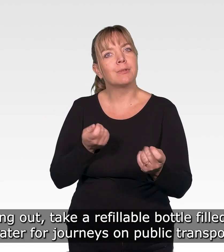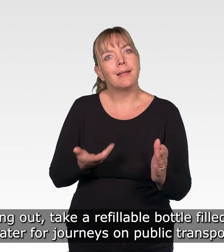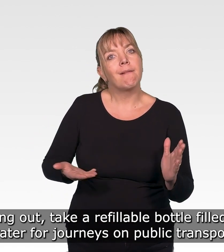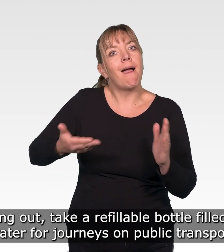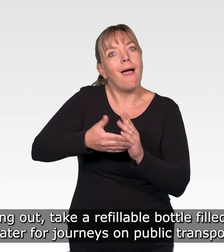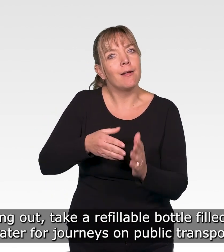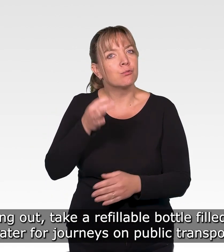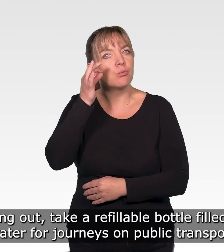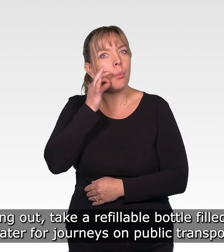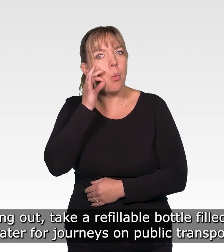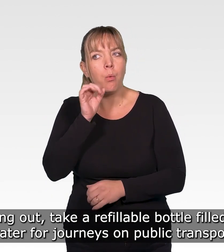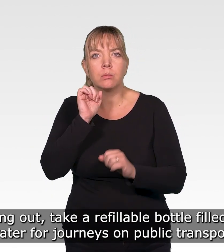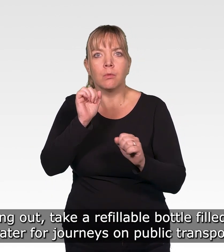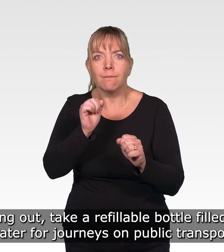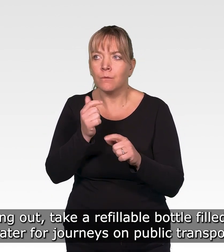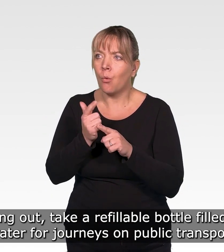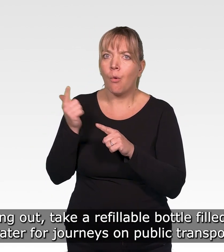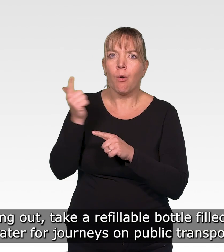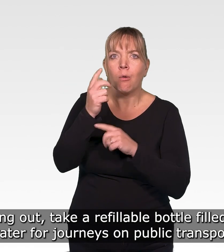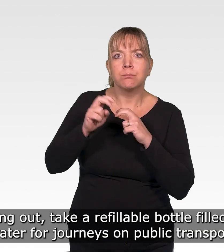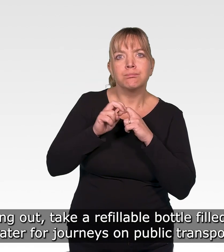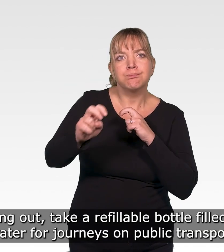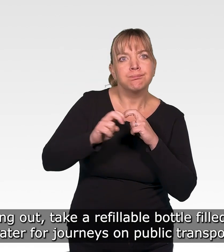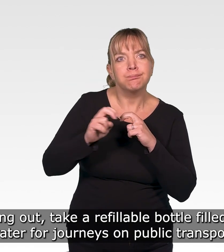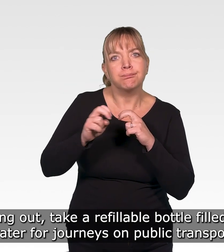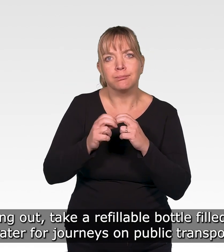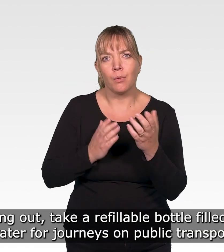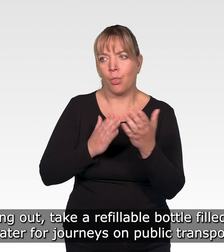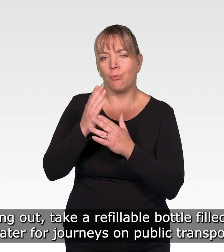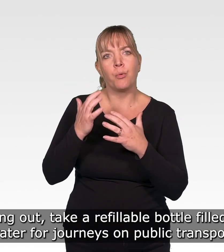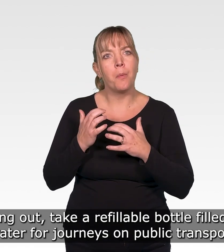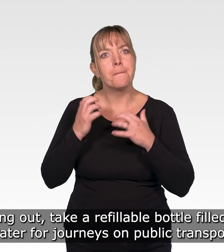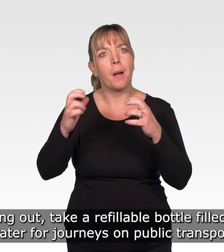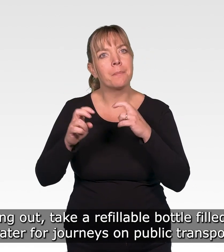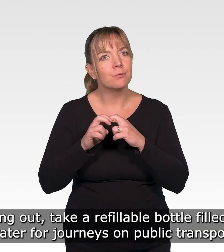Take extra water for journeys on public transport or by car.